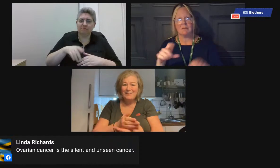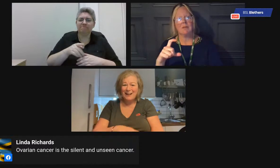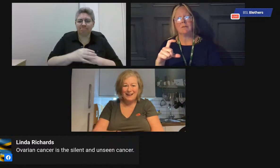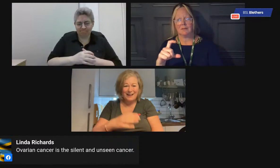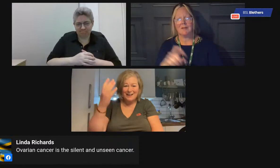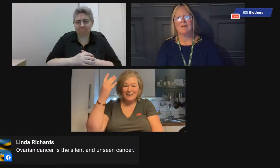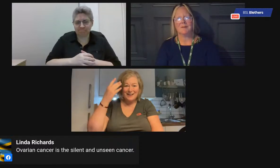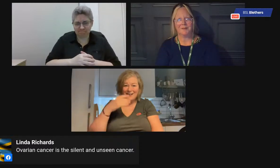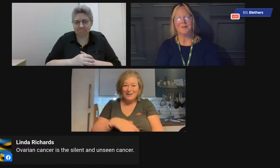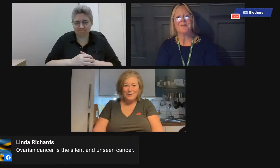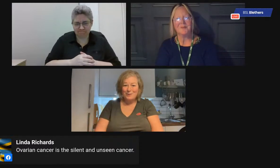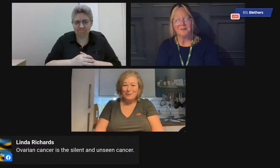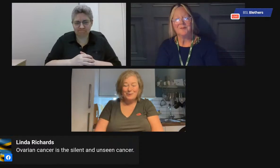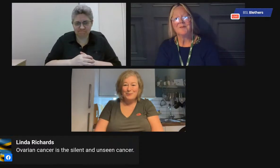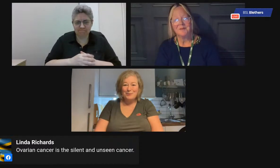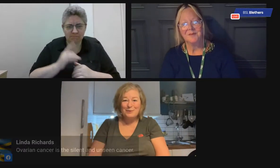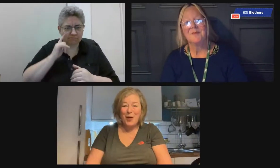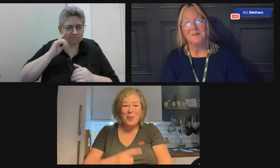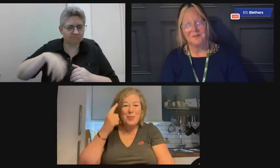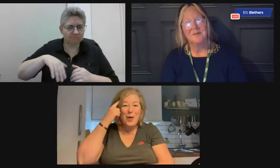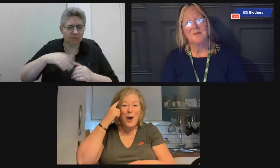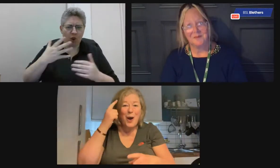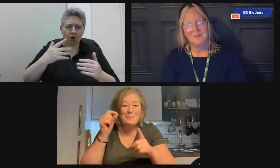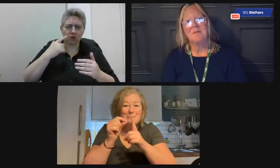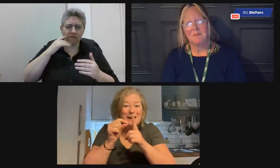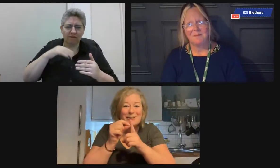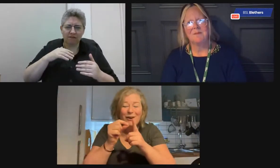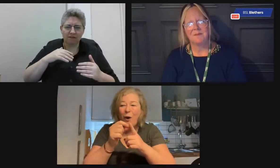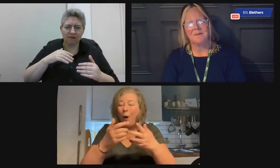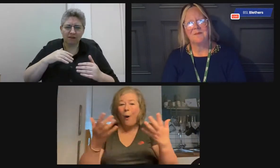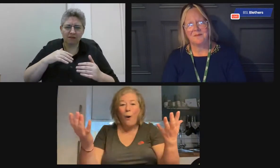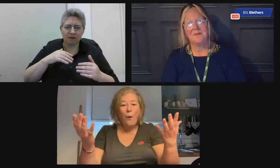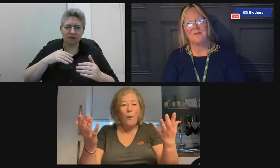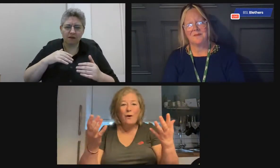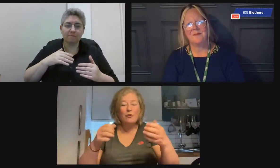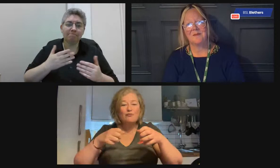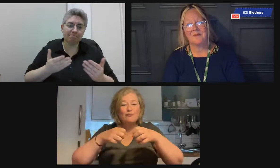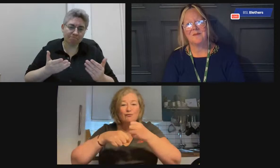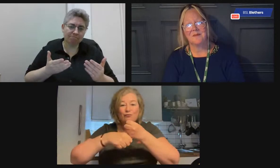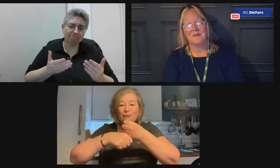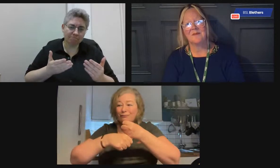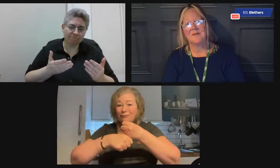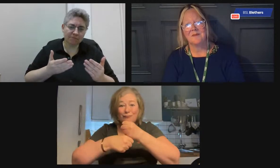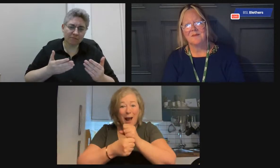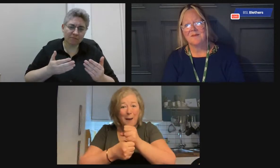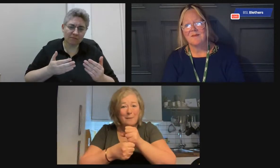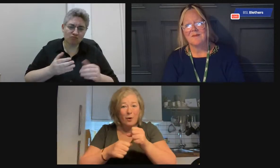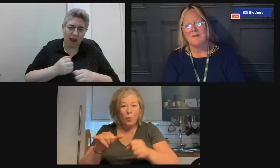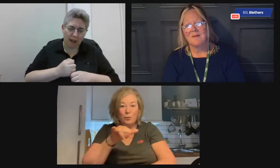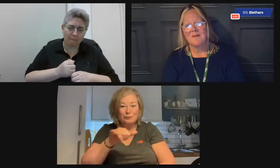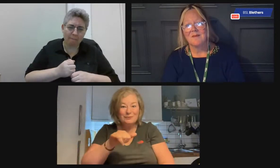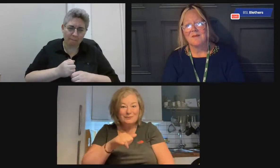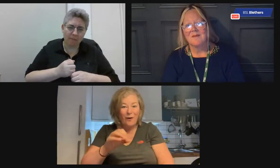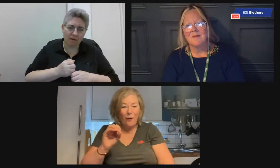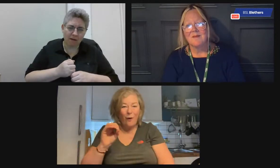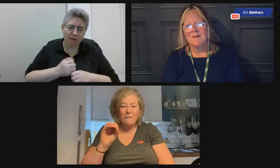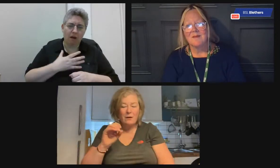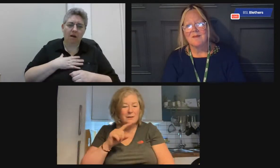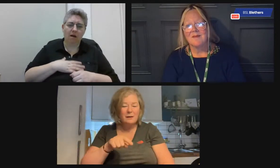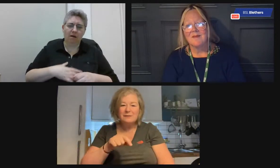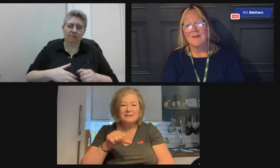unseen cancer. Oh yeah, absolutely. That is a silent cancer. Yeah, totally. You know, you think about it,